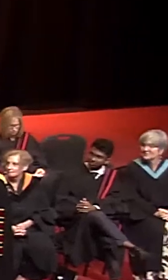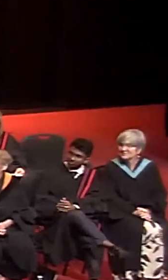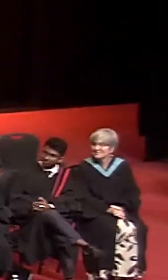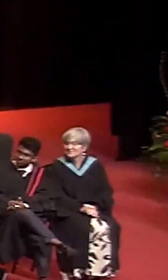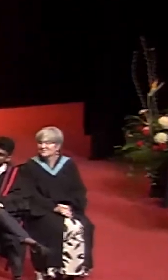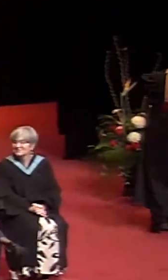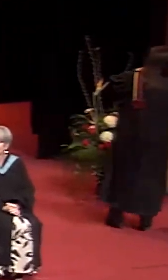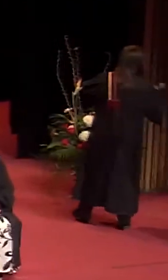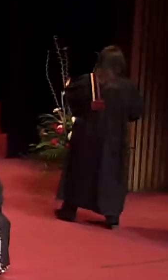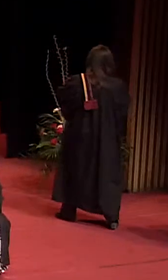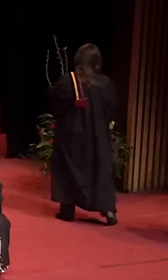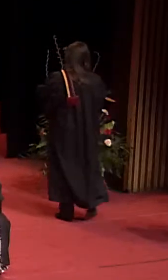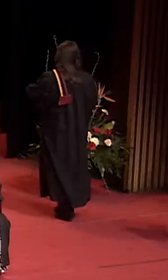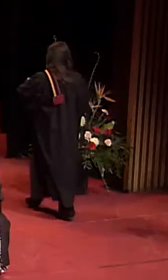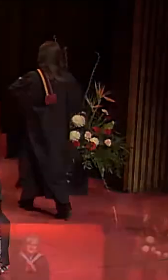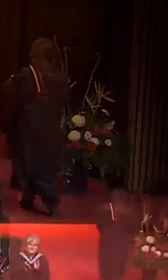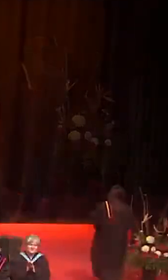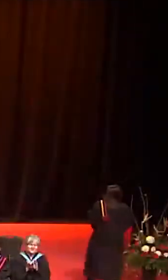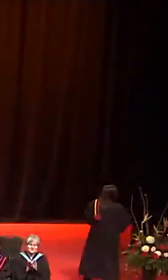Megan McGinnis, honors.